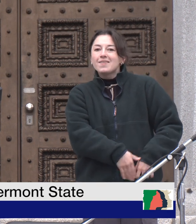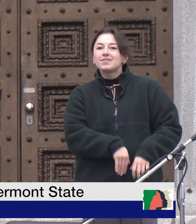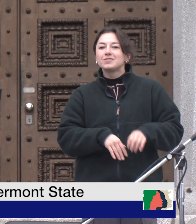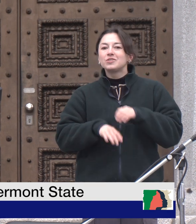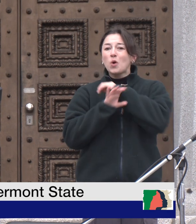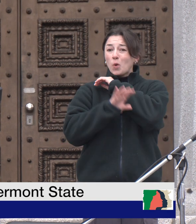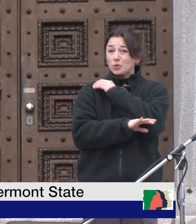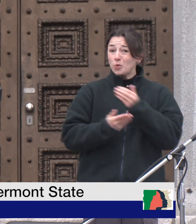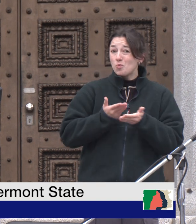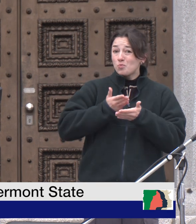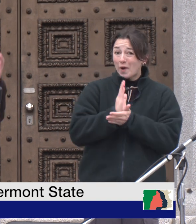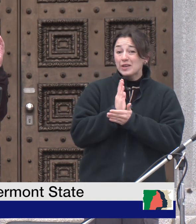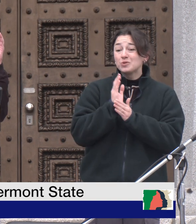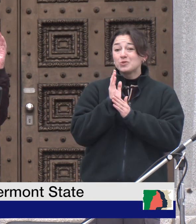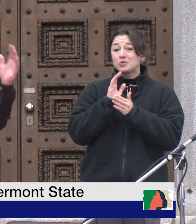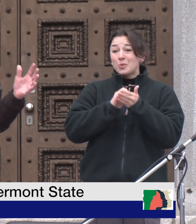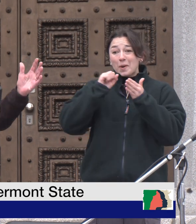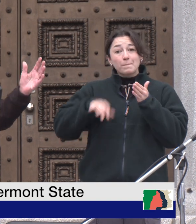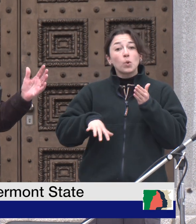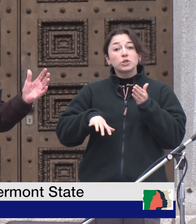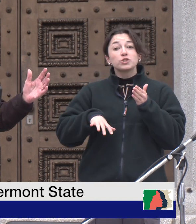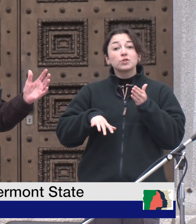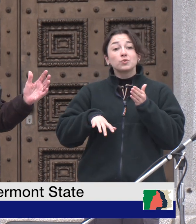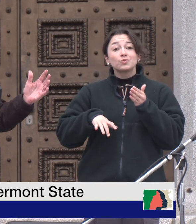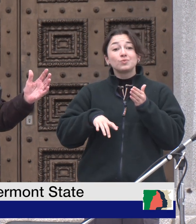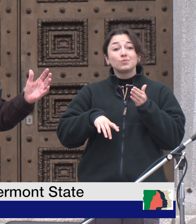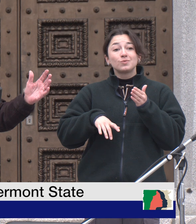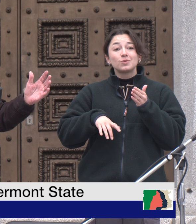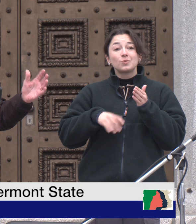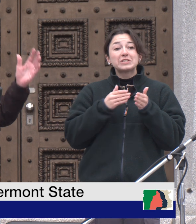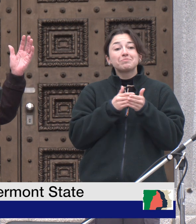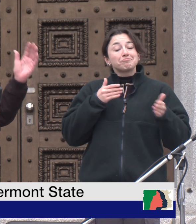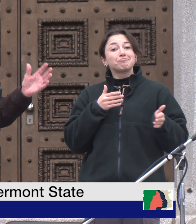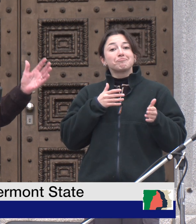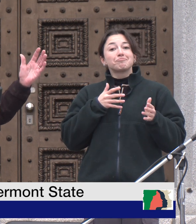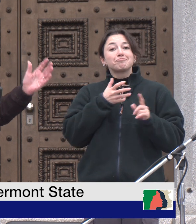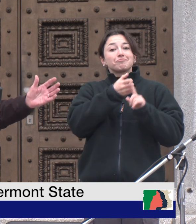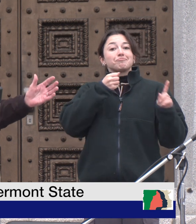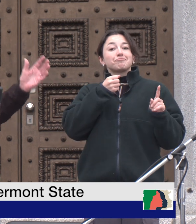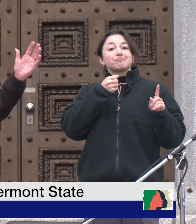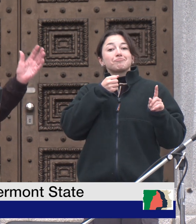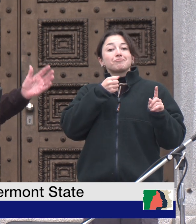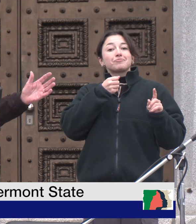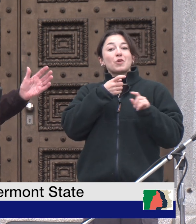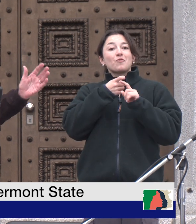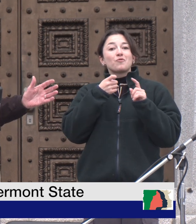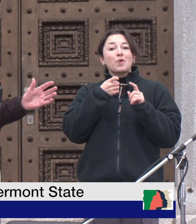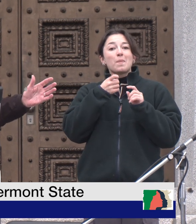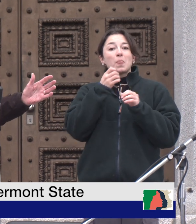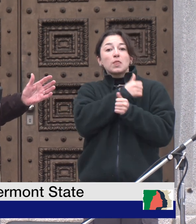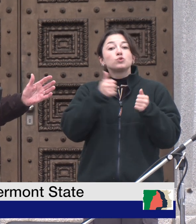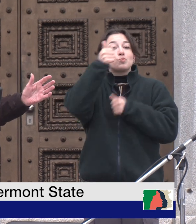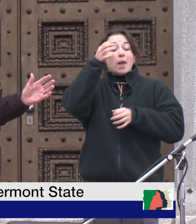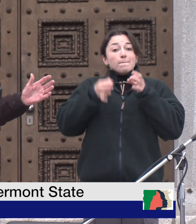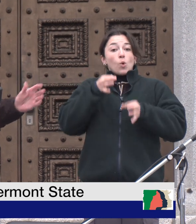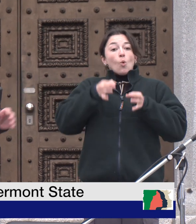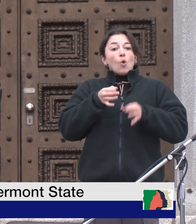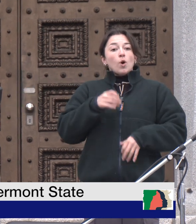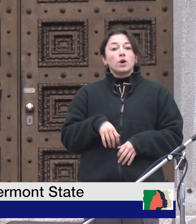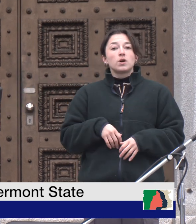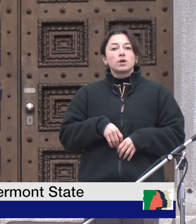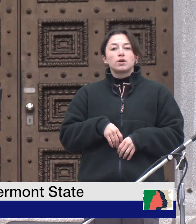abortion was actually taken away by the Trump-appointed Supreme Court.